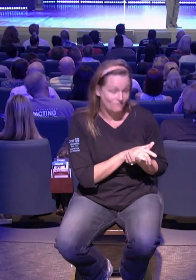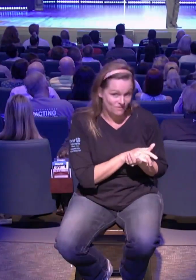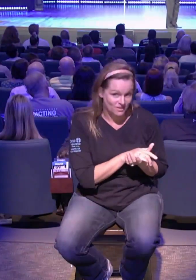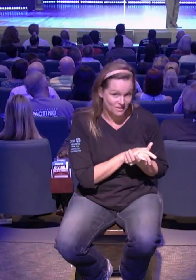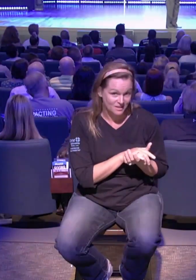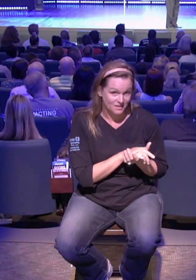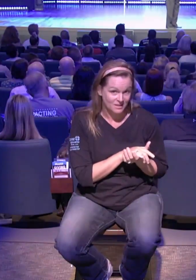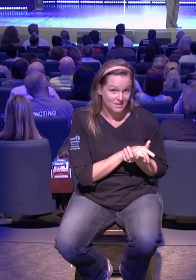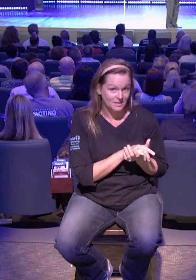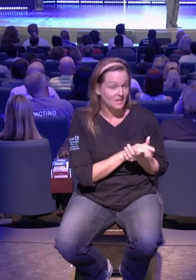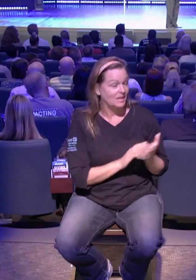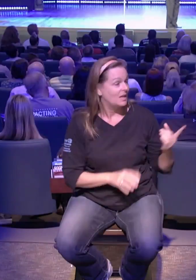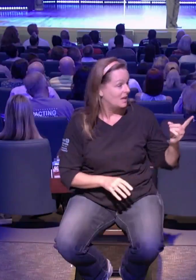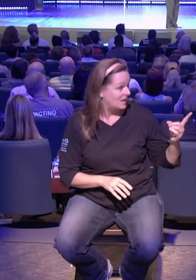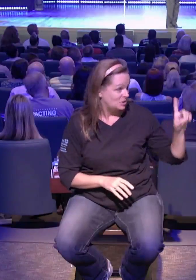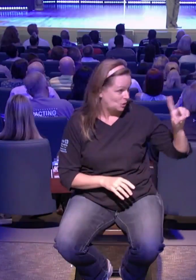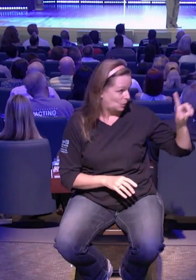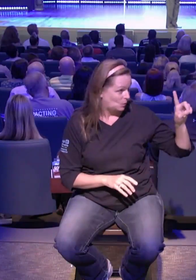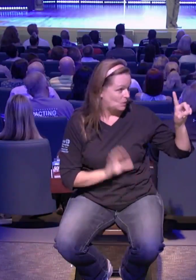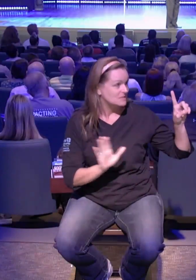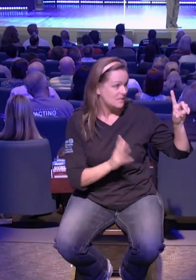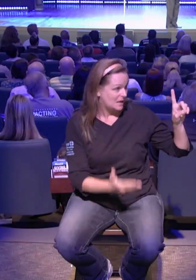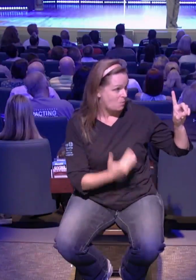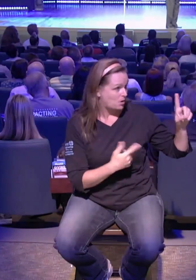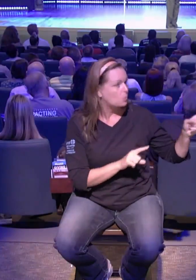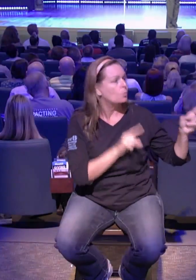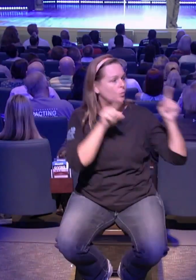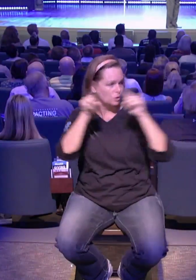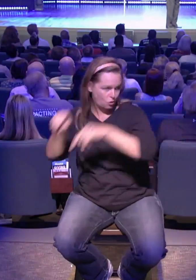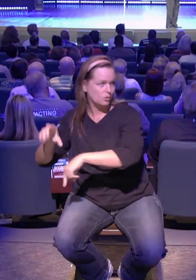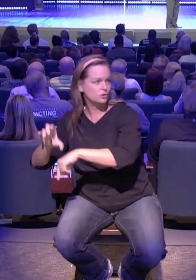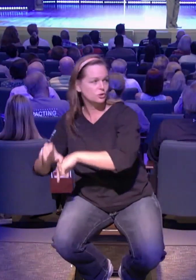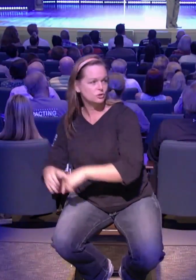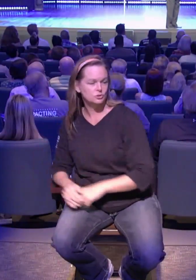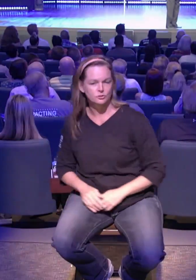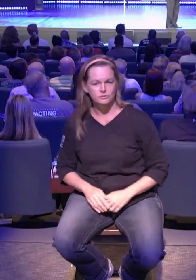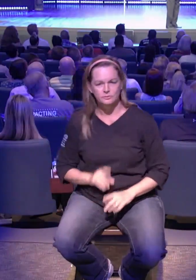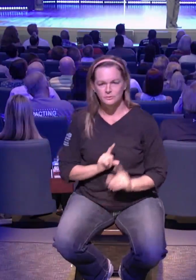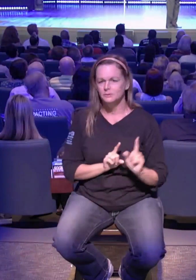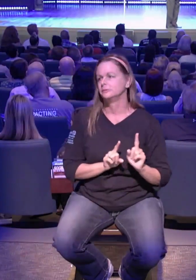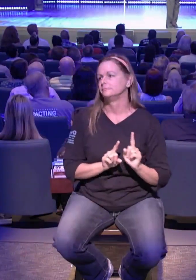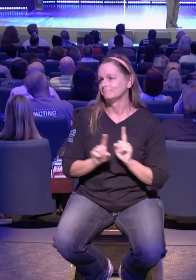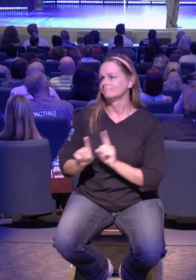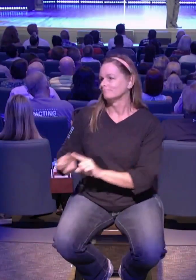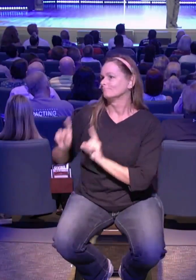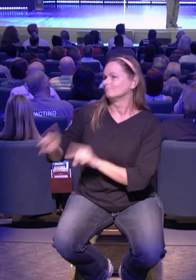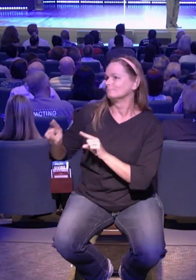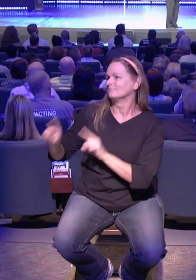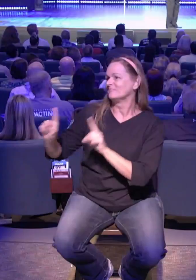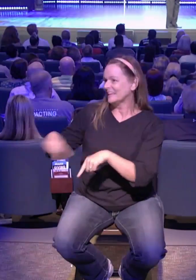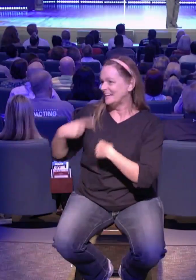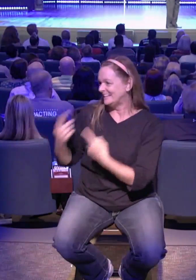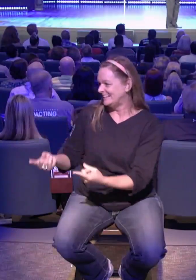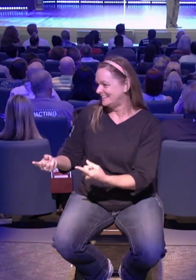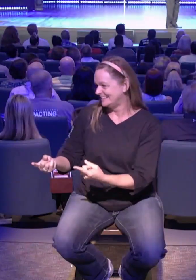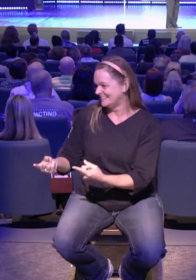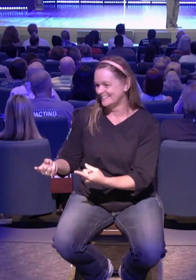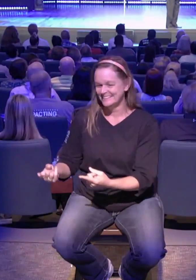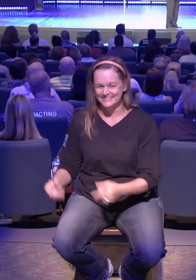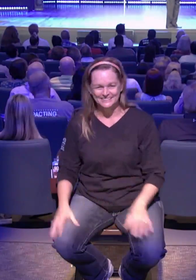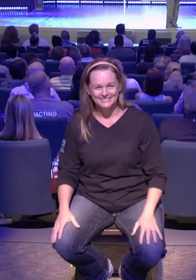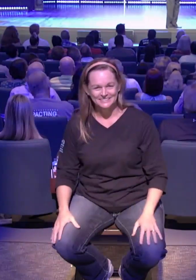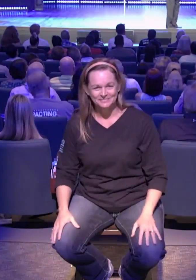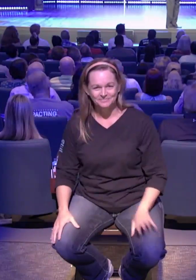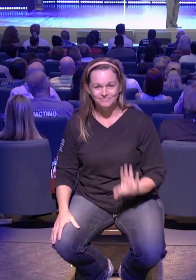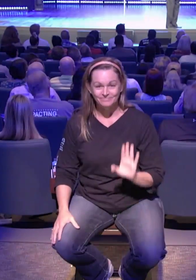My bride said, it's Sunday morning, we're going to church. We've been in church ever since. And all I